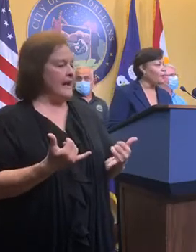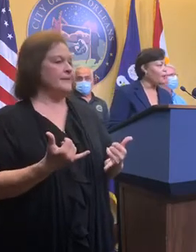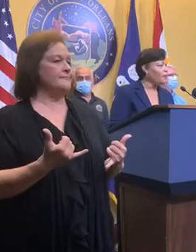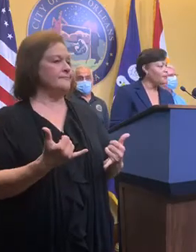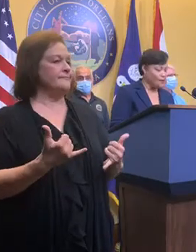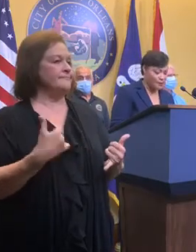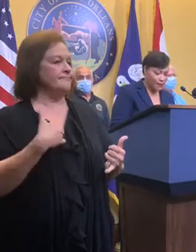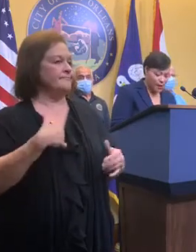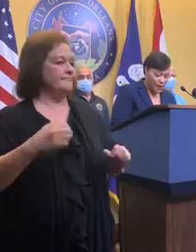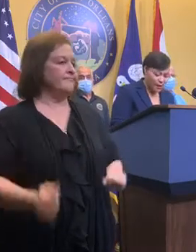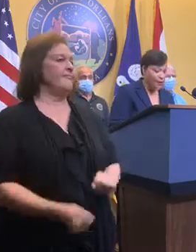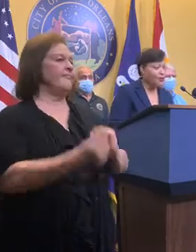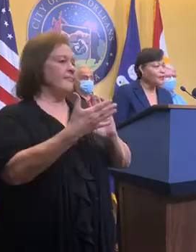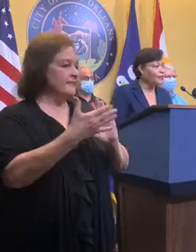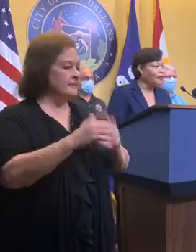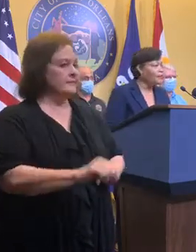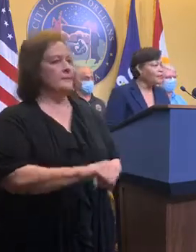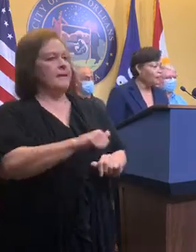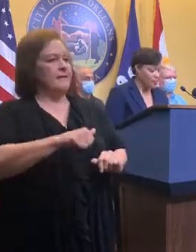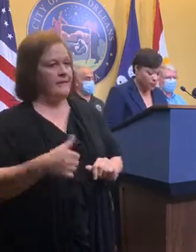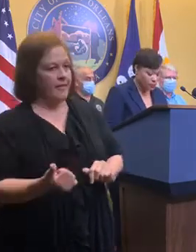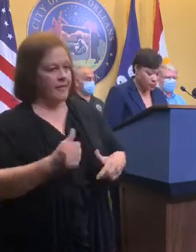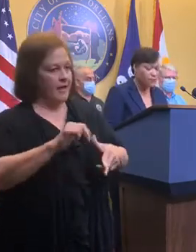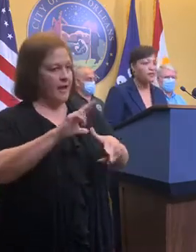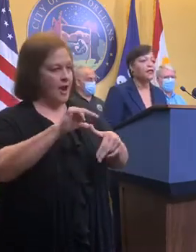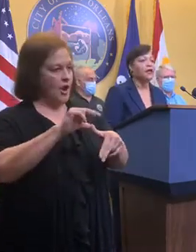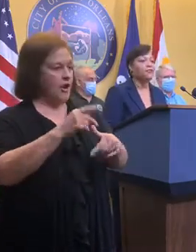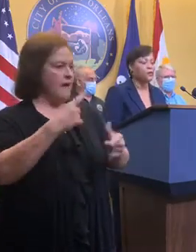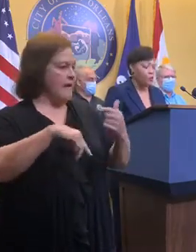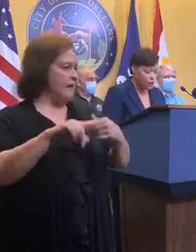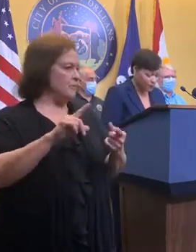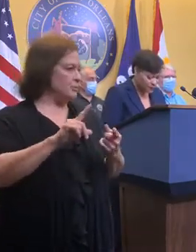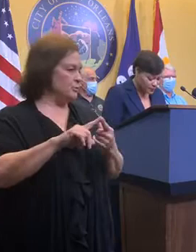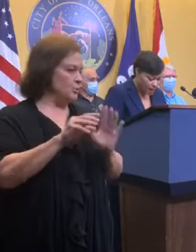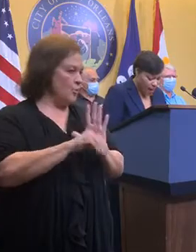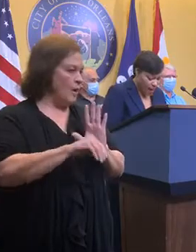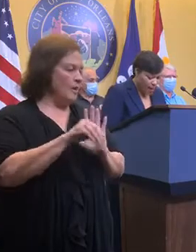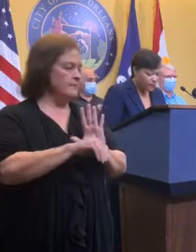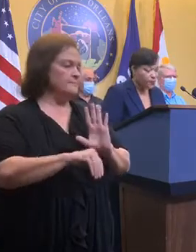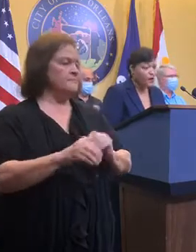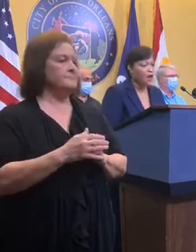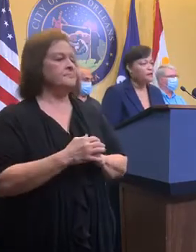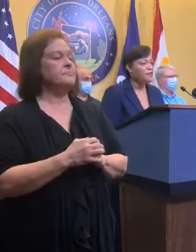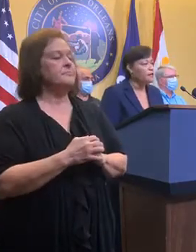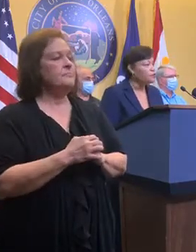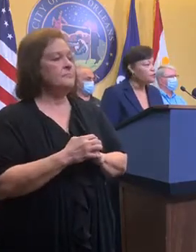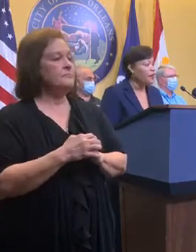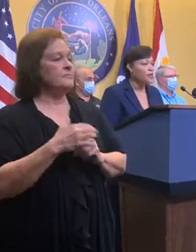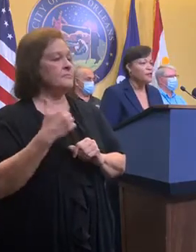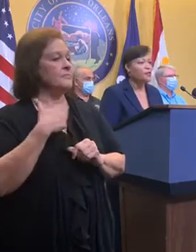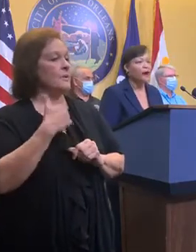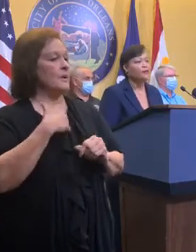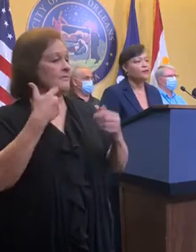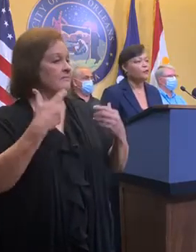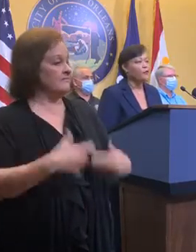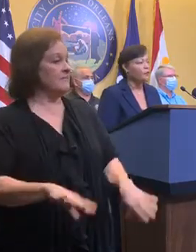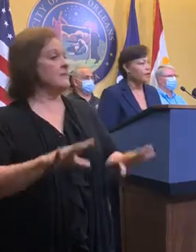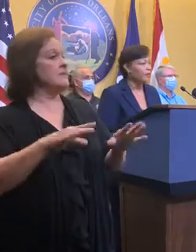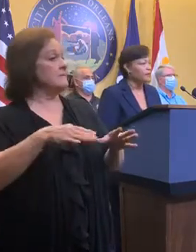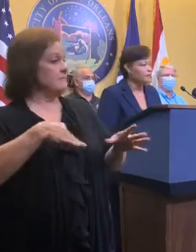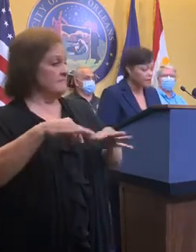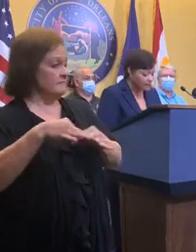braced for another hurricane coming to the city of New Orleans. As we have demonstrated throughout